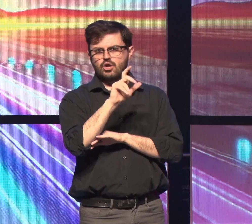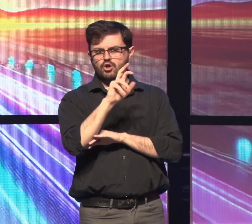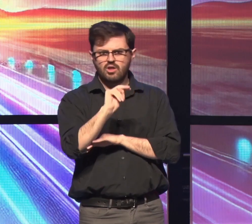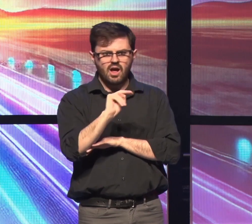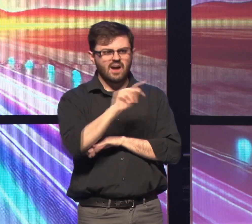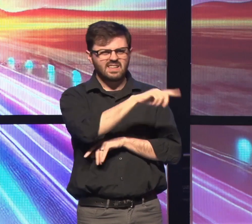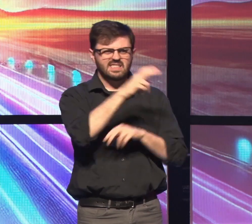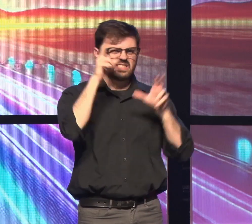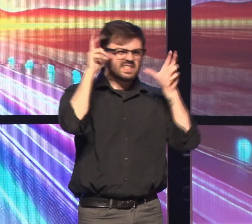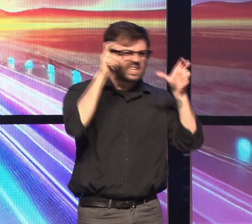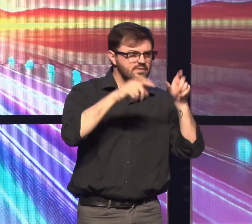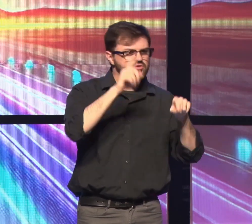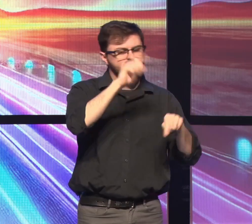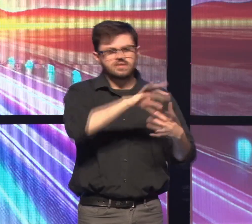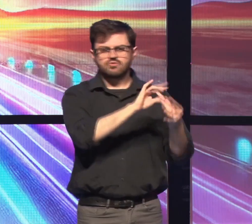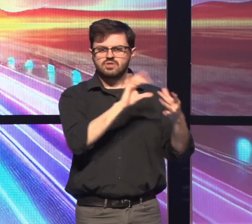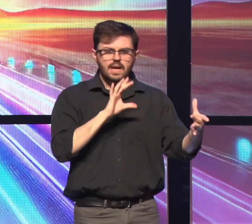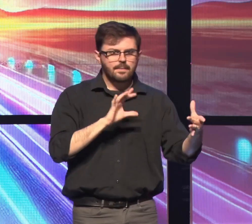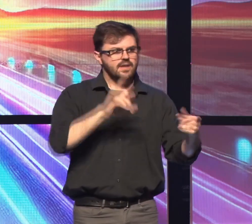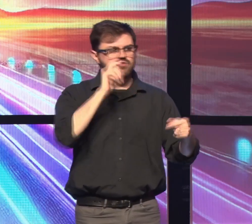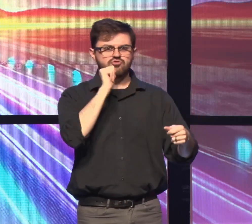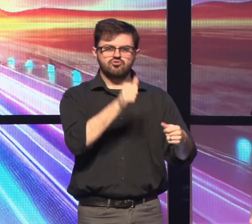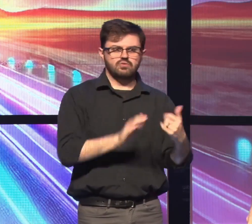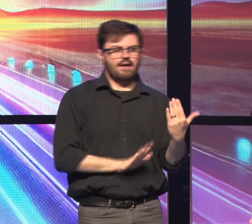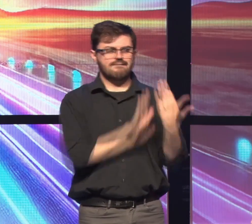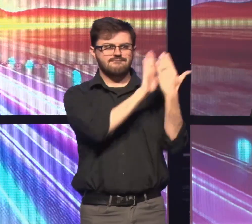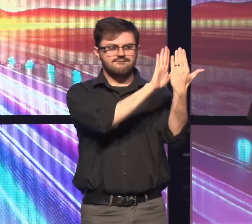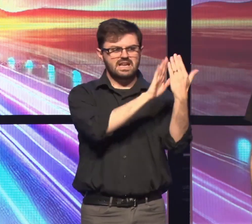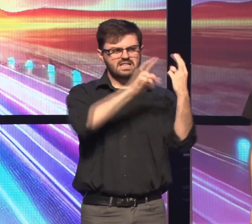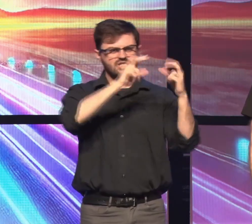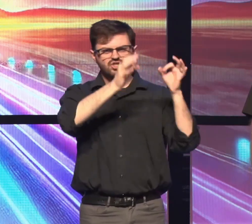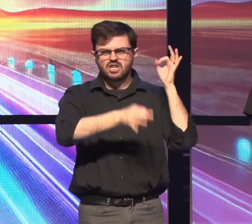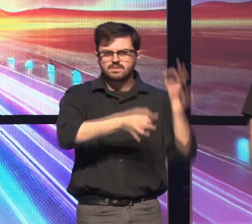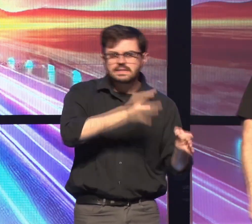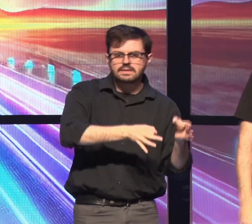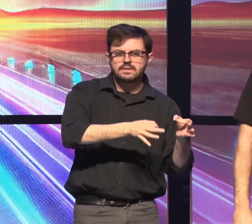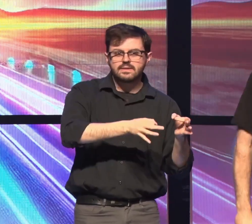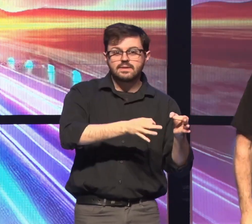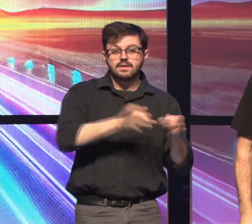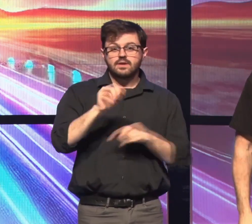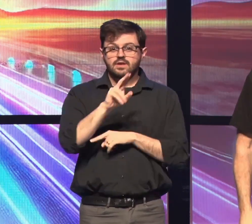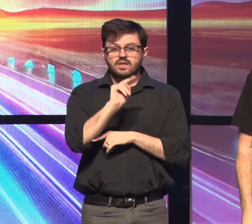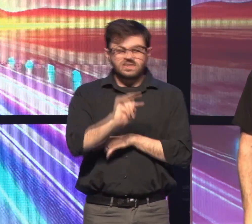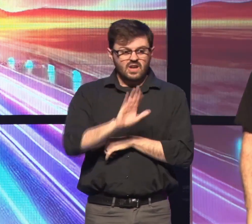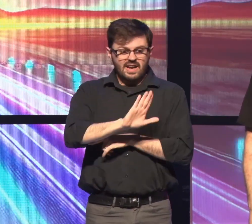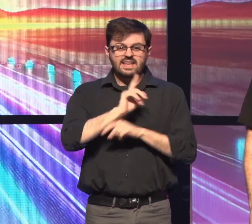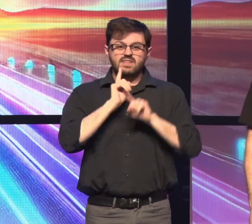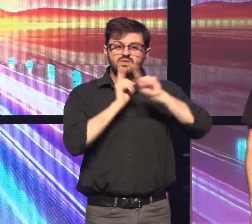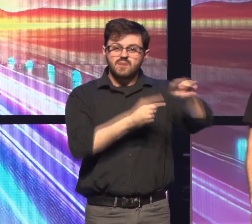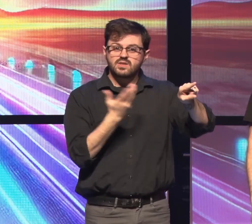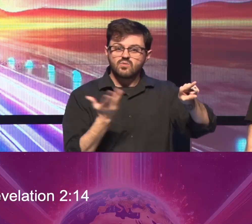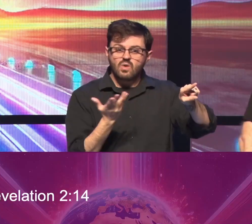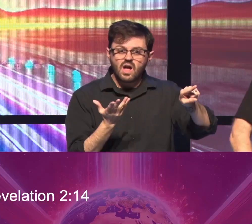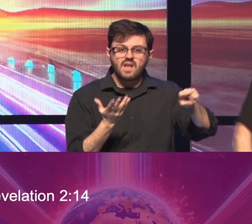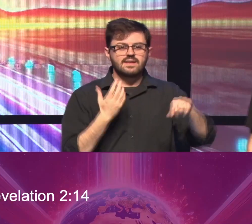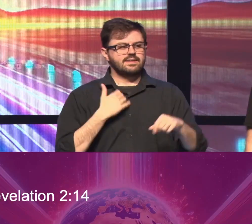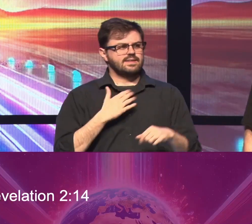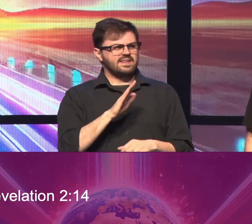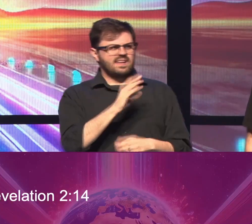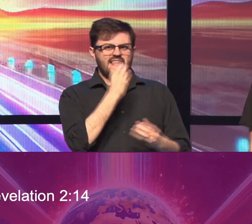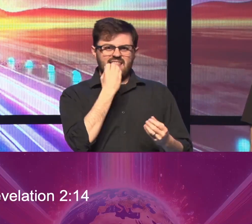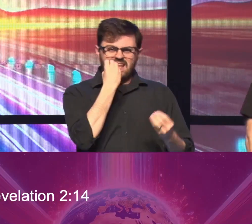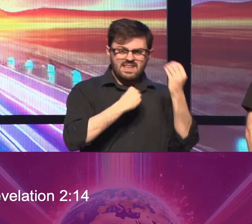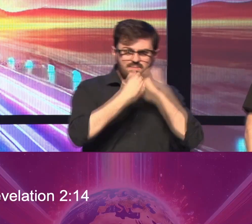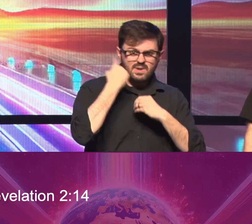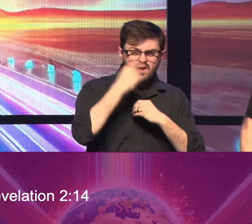judgment. Now, we know that John's response was, you don't eat meat sacrificed to idols. That will bring judgment